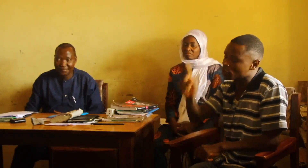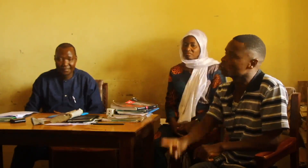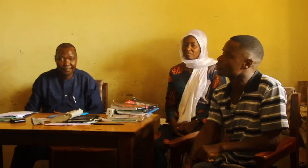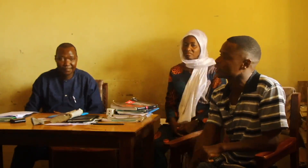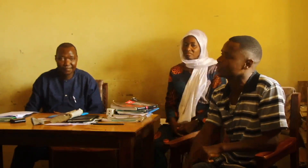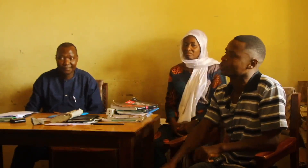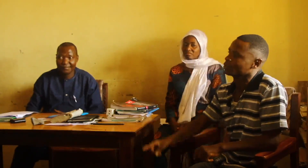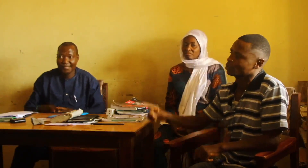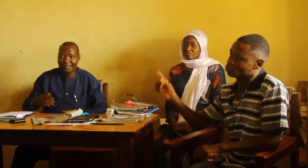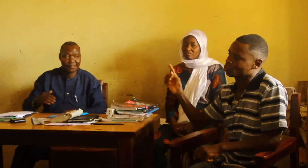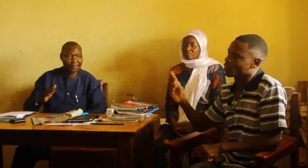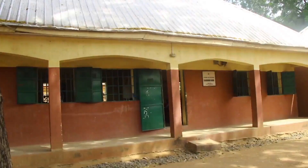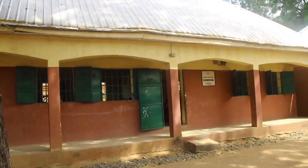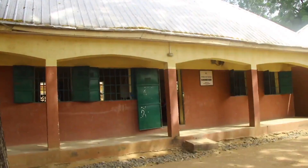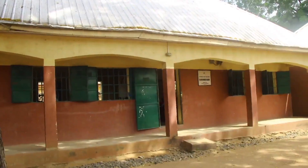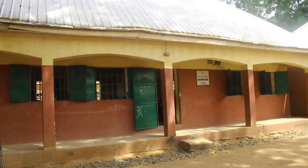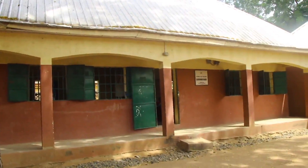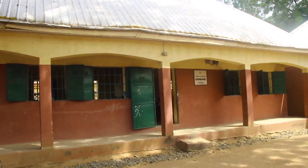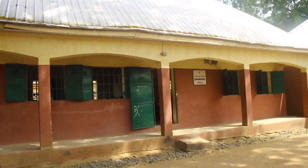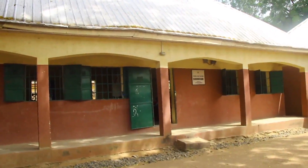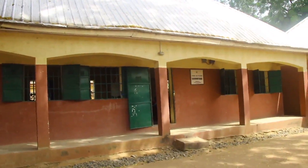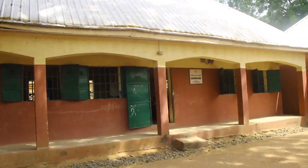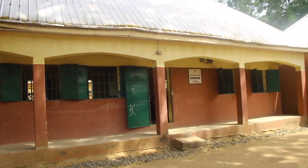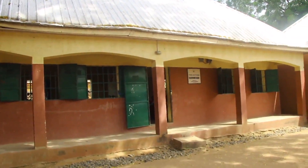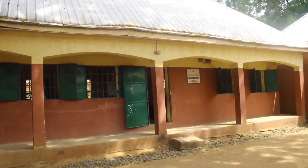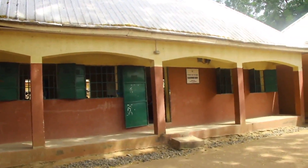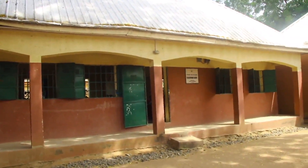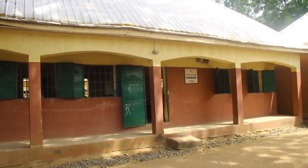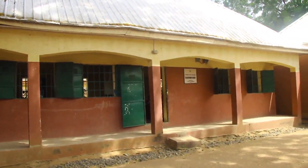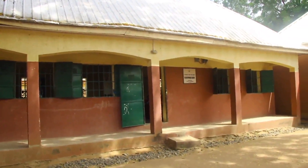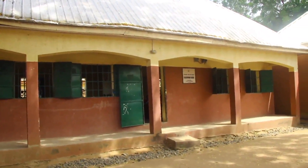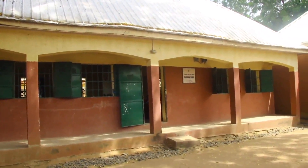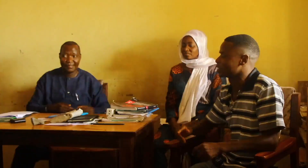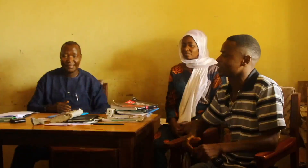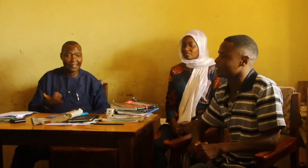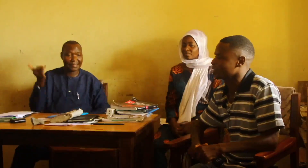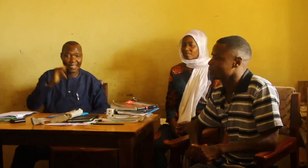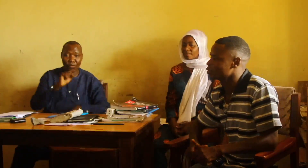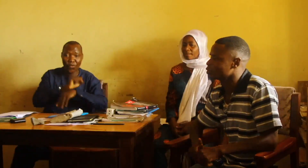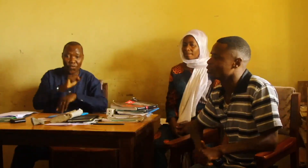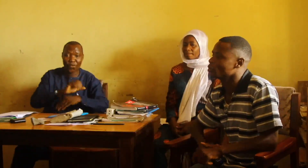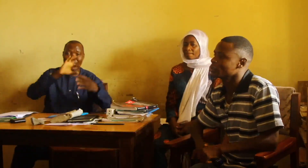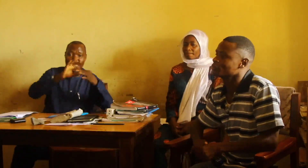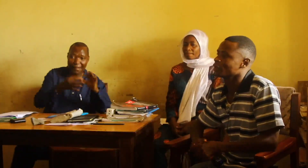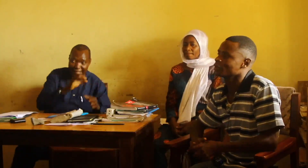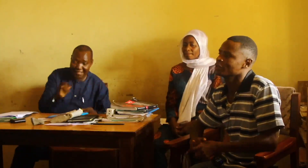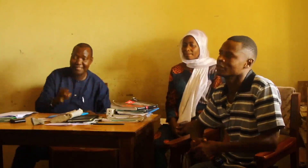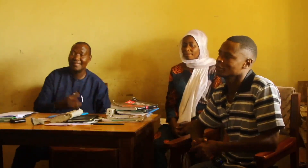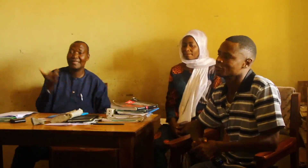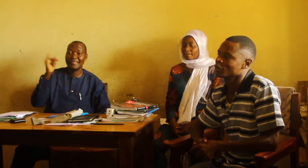the nursery to primary 6. As we are here, two of us here are in the previous year, so the hope is very, is very